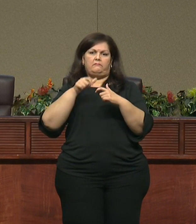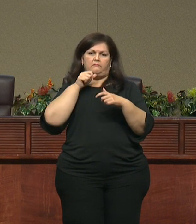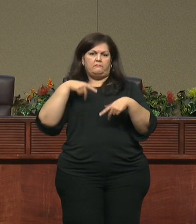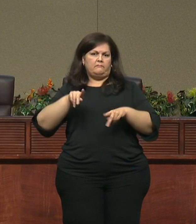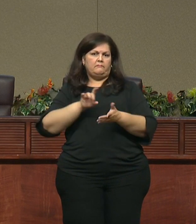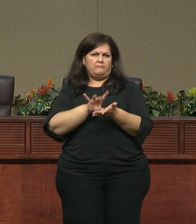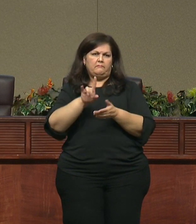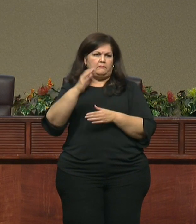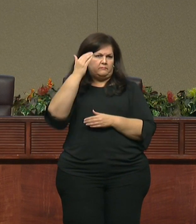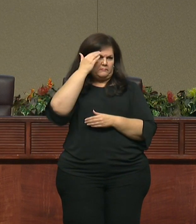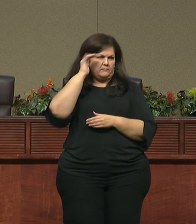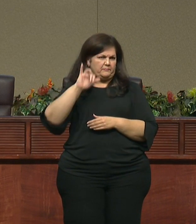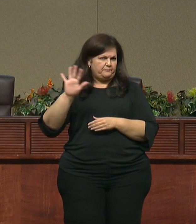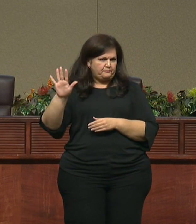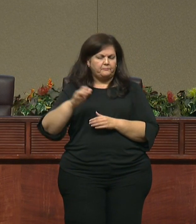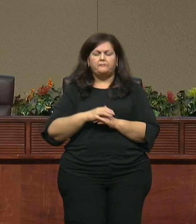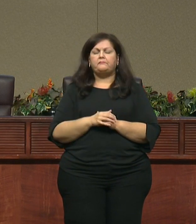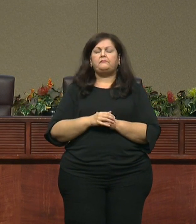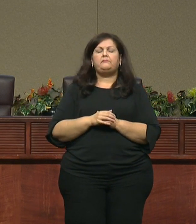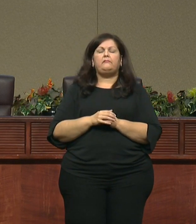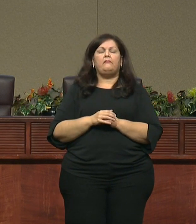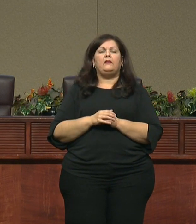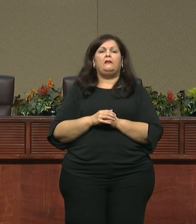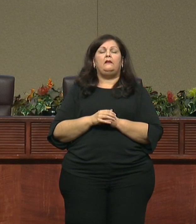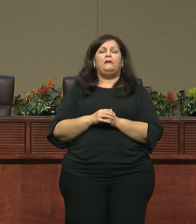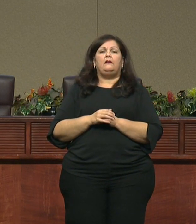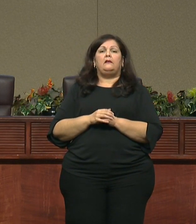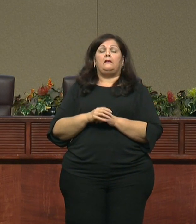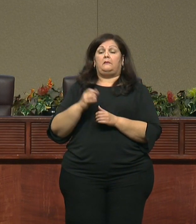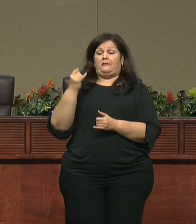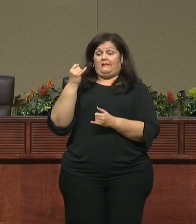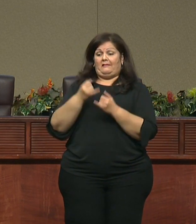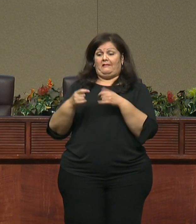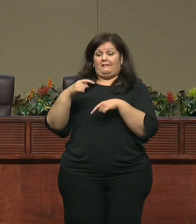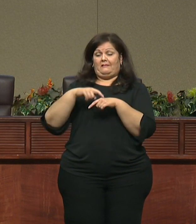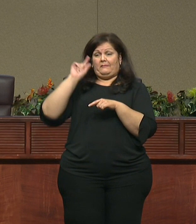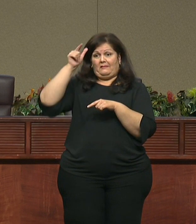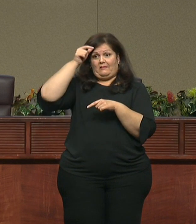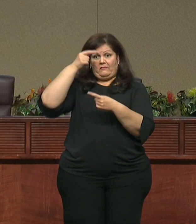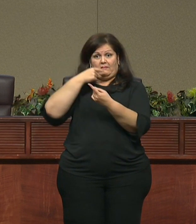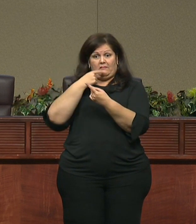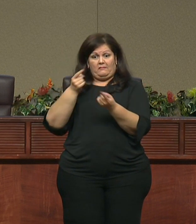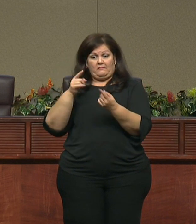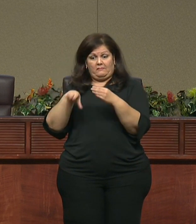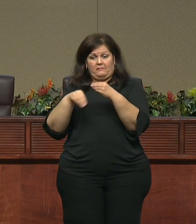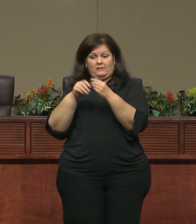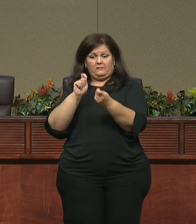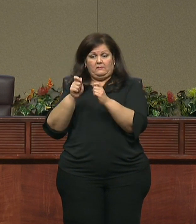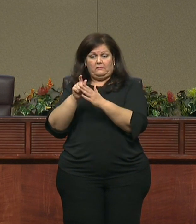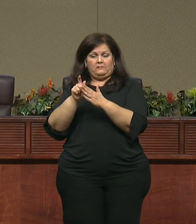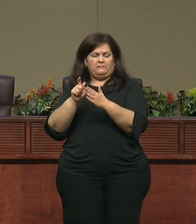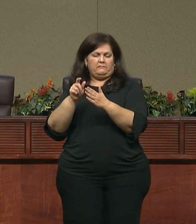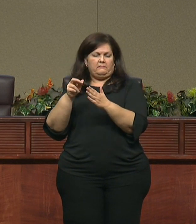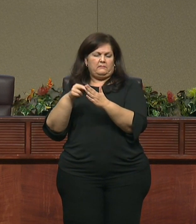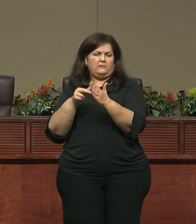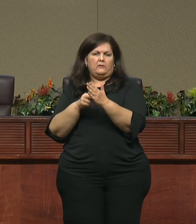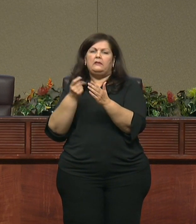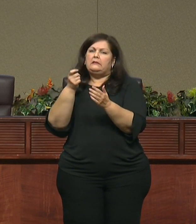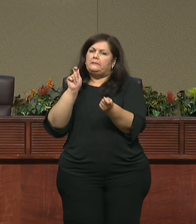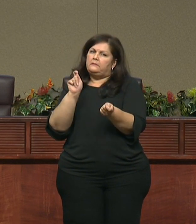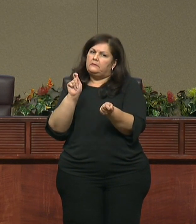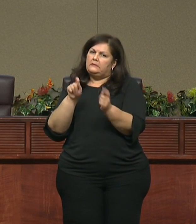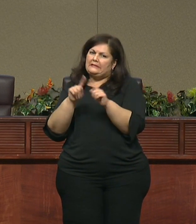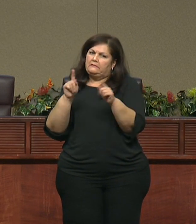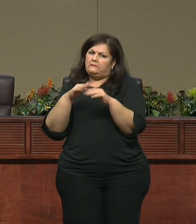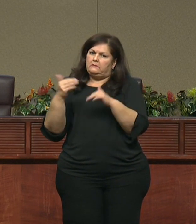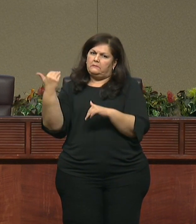that all of you are aware of that. And the governor's last extension of that order is somewhat different from the